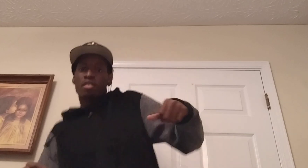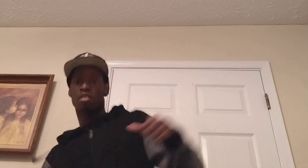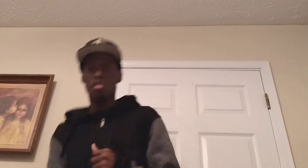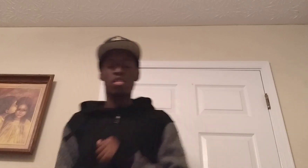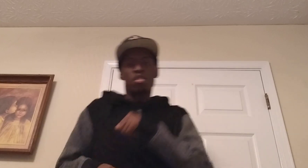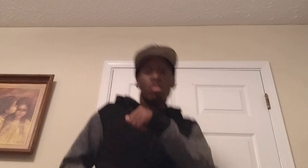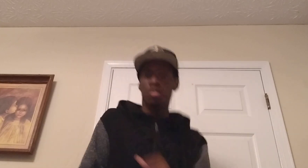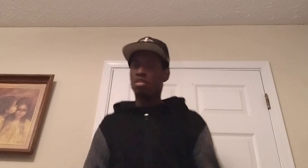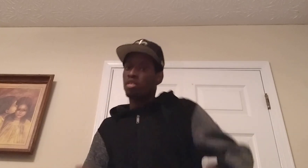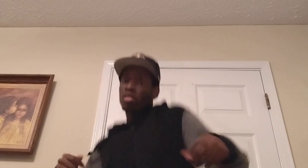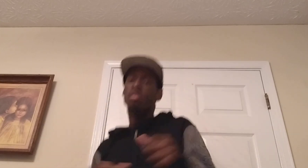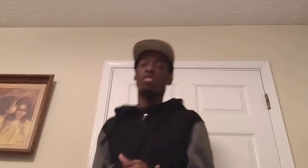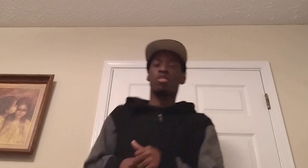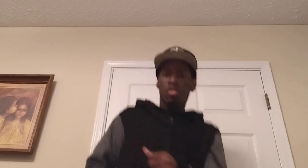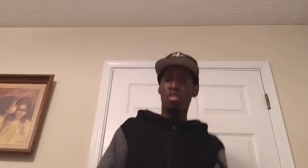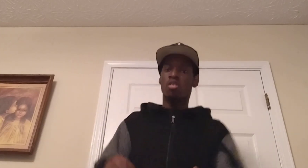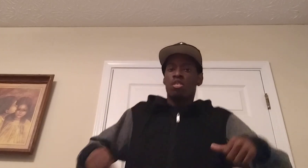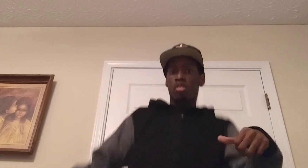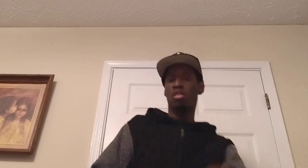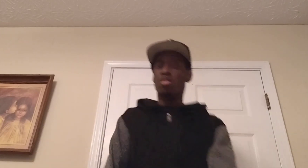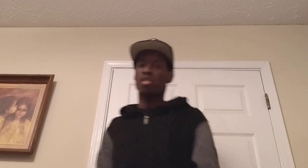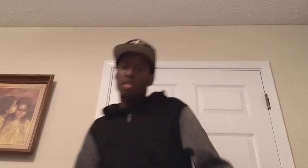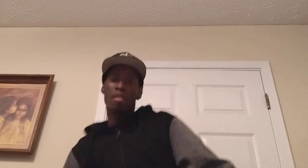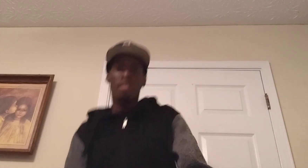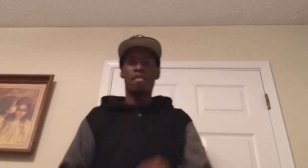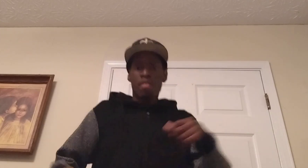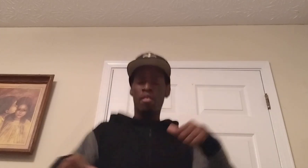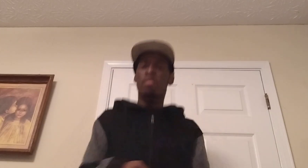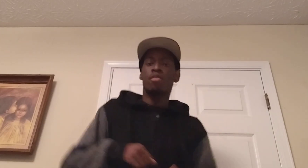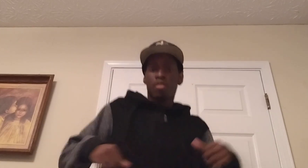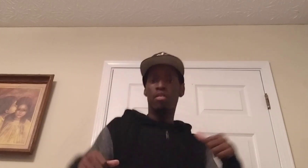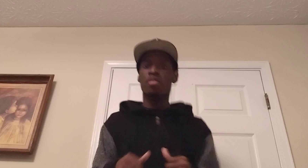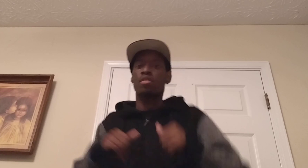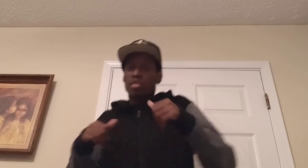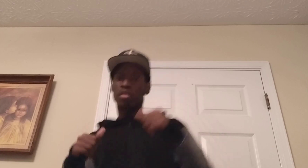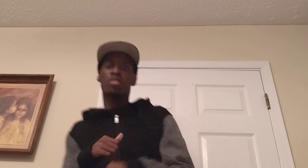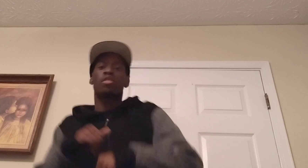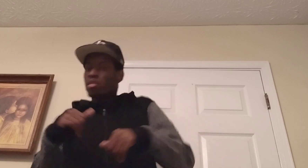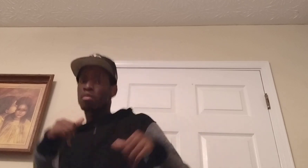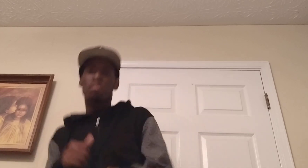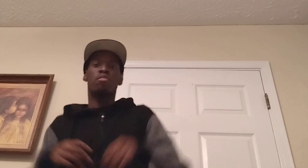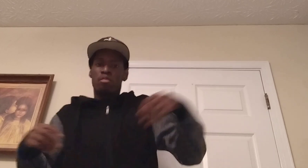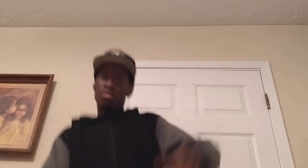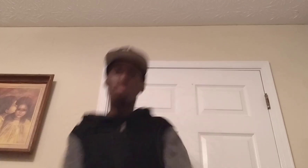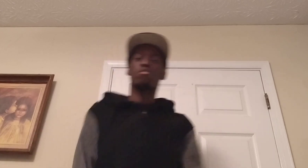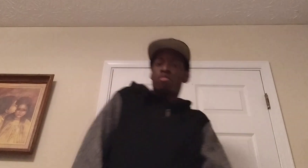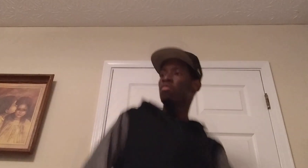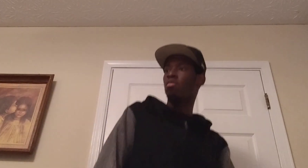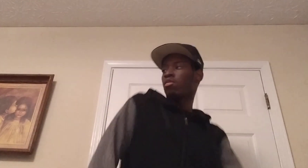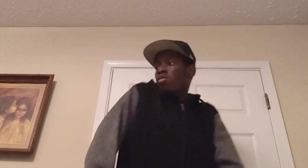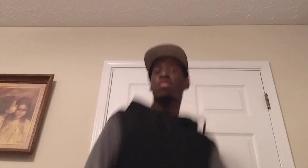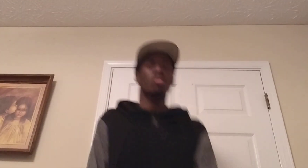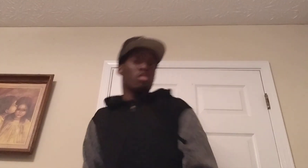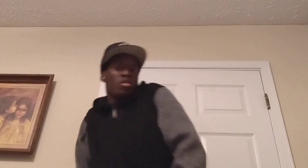Don't wanna sound full of myself or rude, but you ain't looking at no other dudes, cause you love me. I'm sorry, baby.